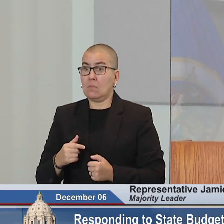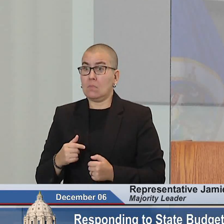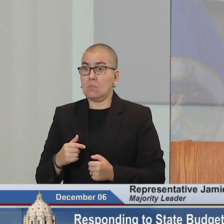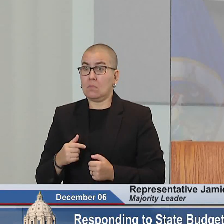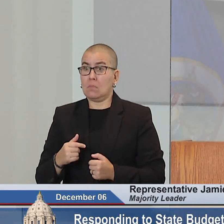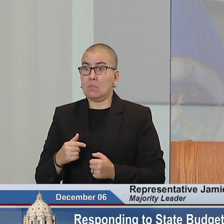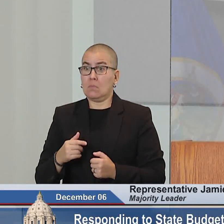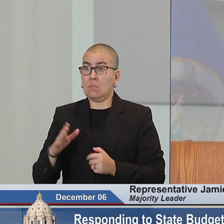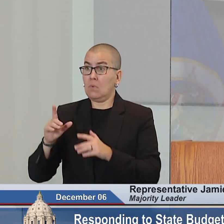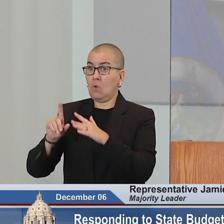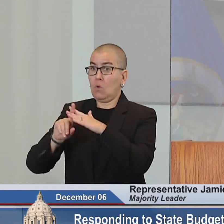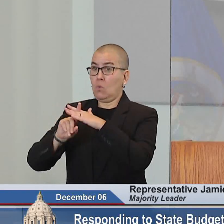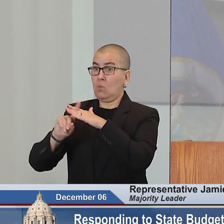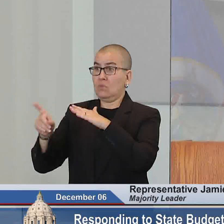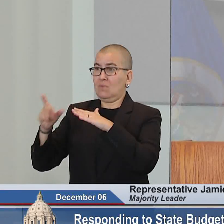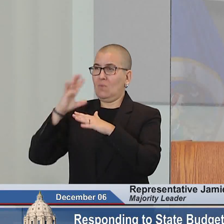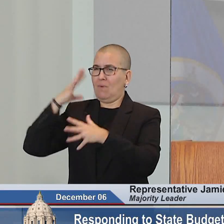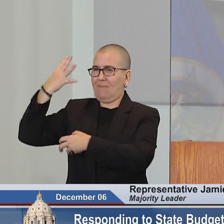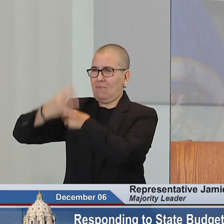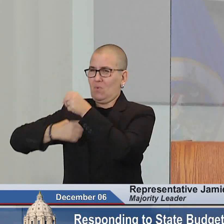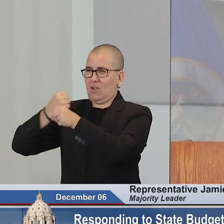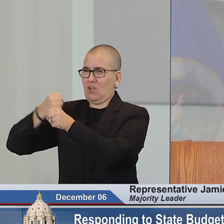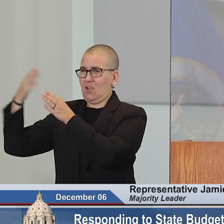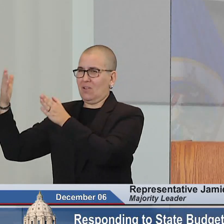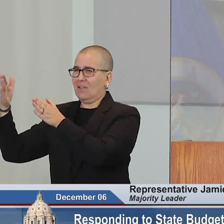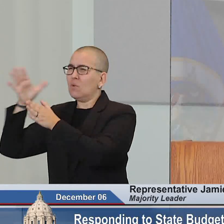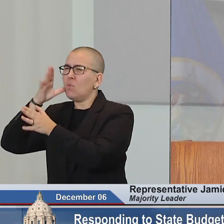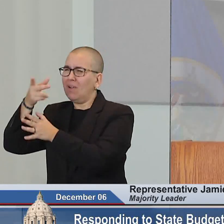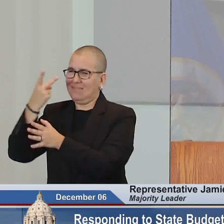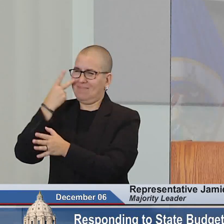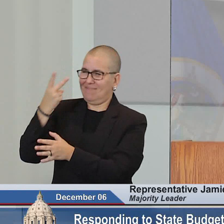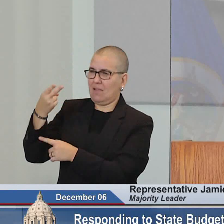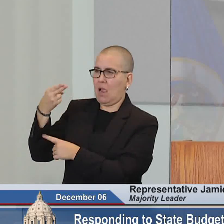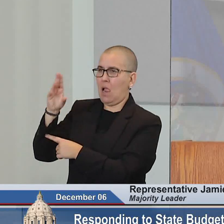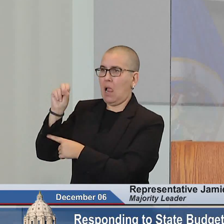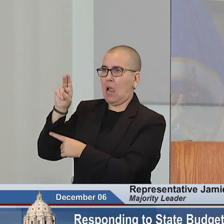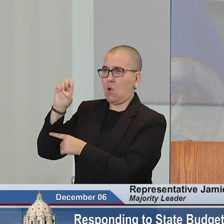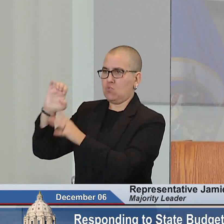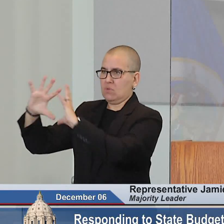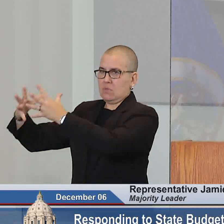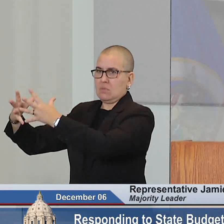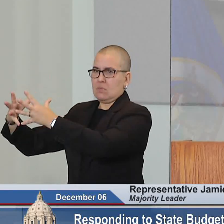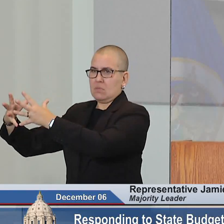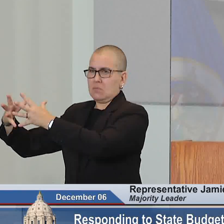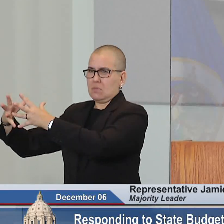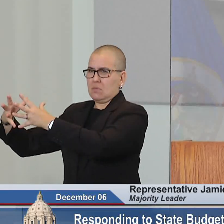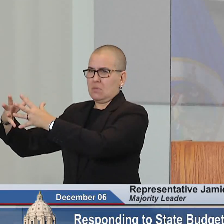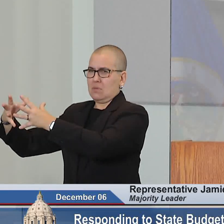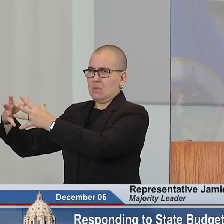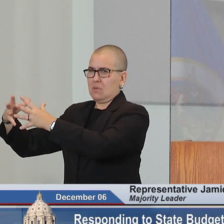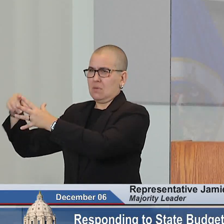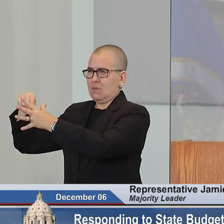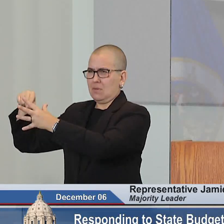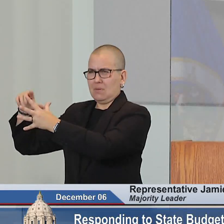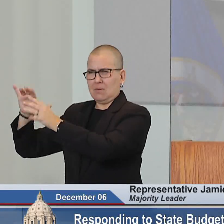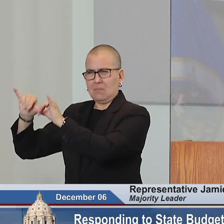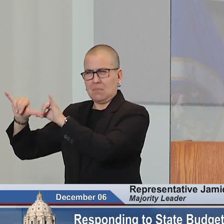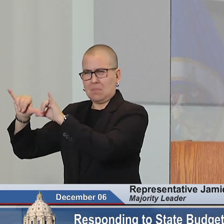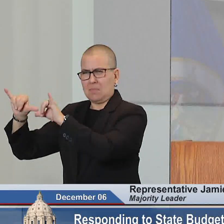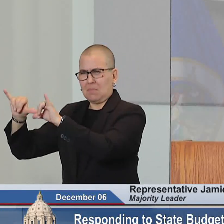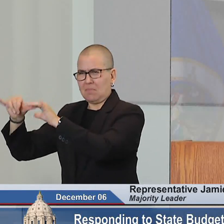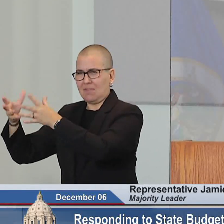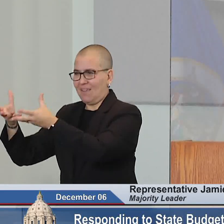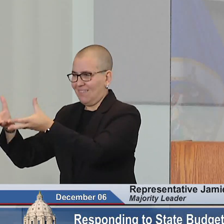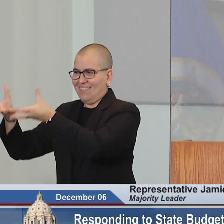what you've seen for the House majority is that we've been very consistent in the things that we've been passing that have gone over to the Senate to meet a quick death.